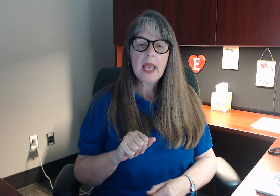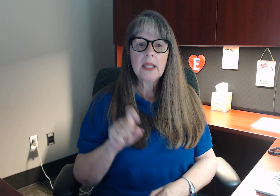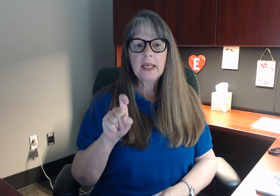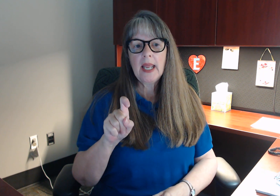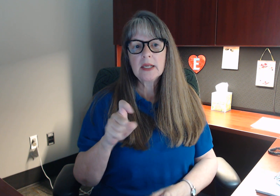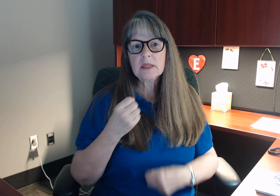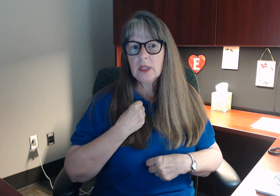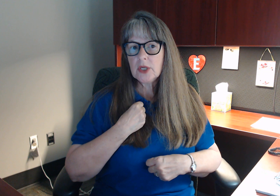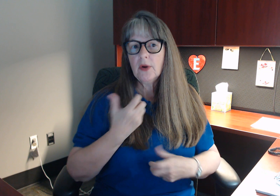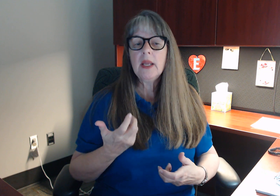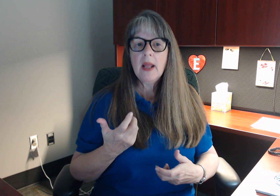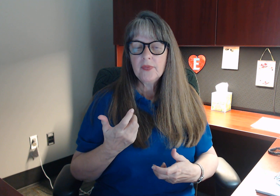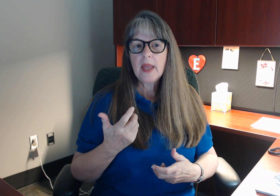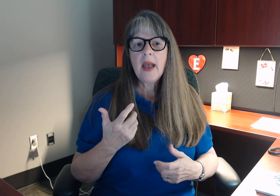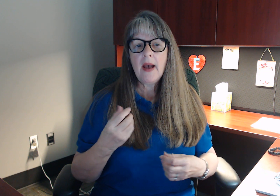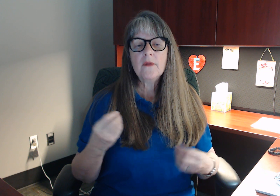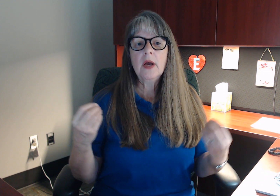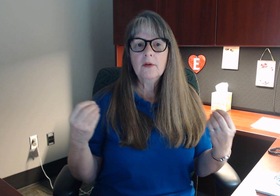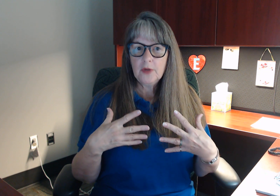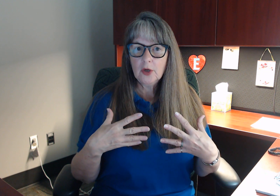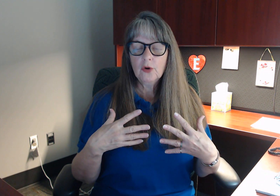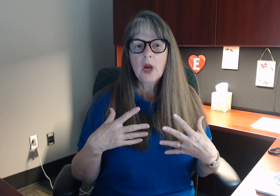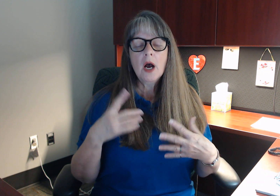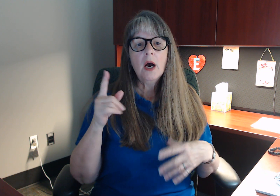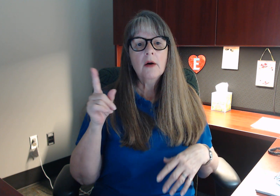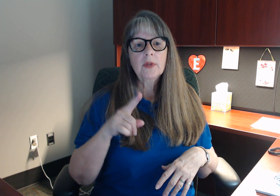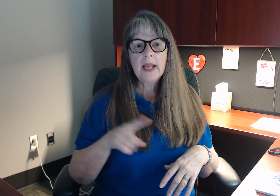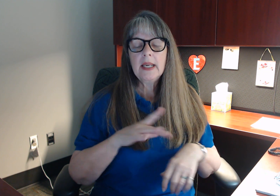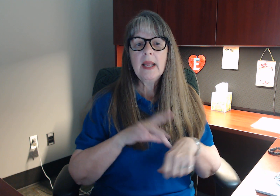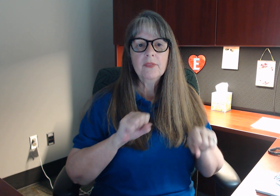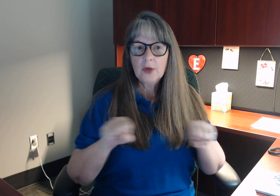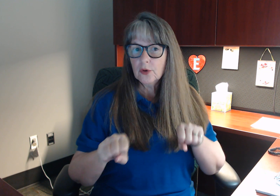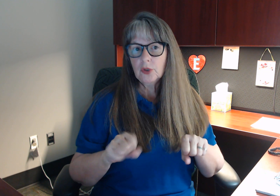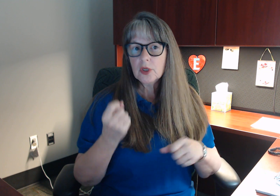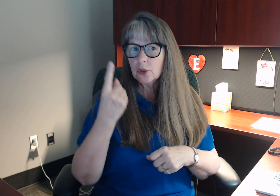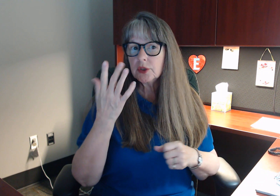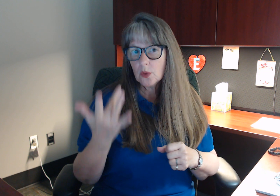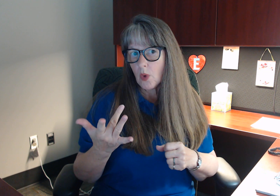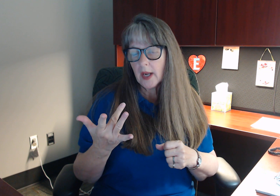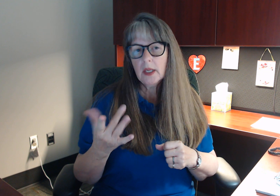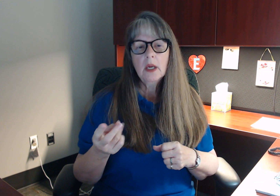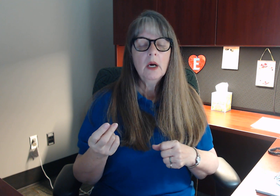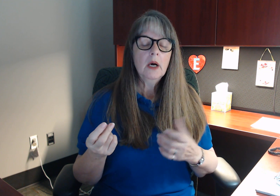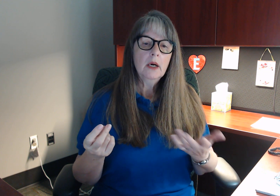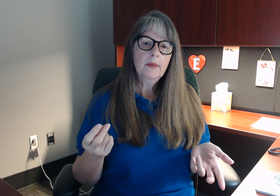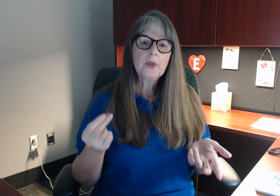like an ex-military, they have a fear of lightning and thunder, and you can understand why. And